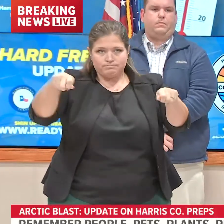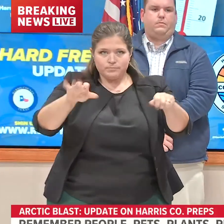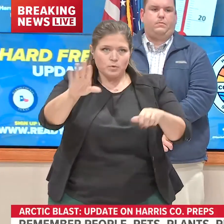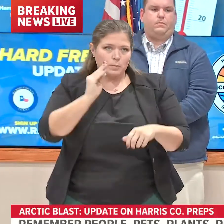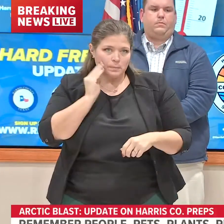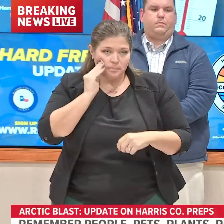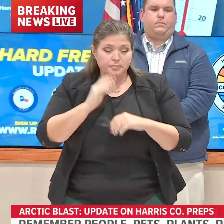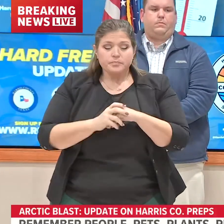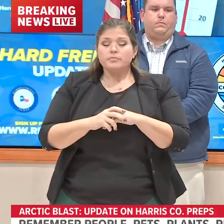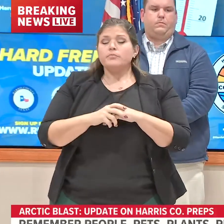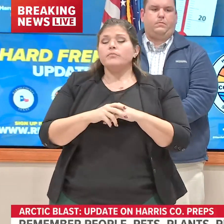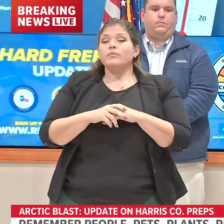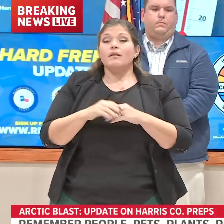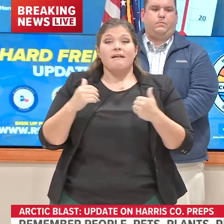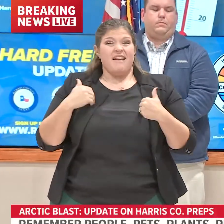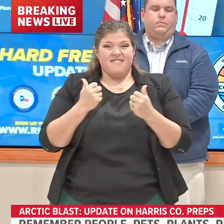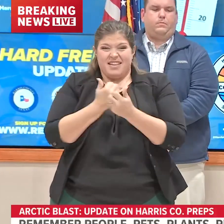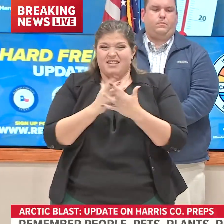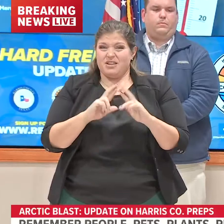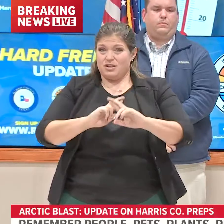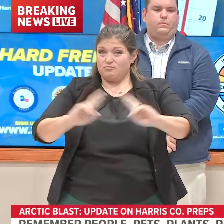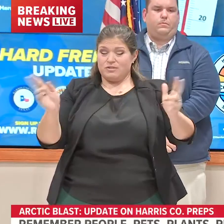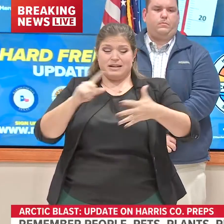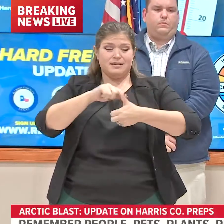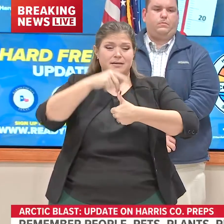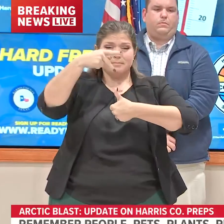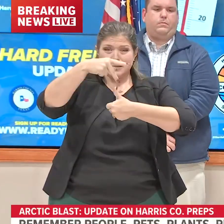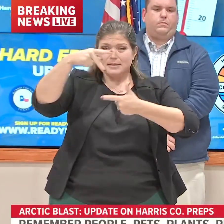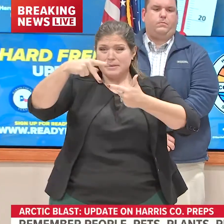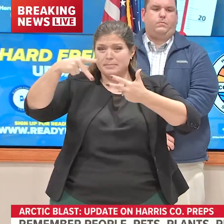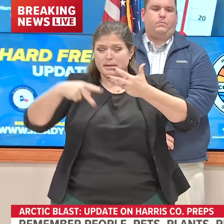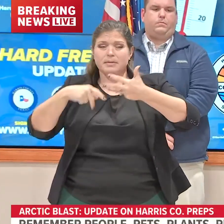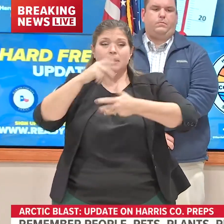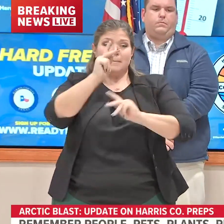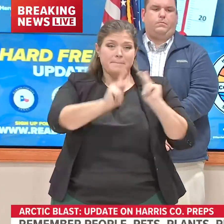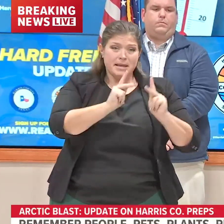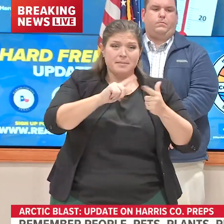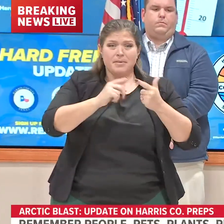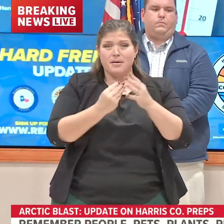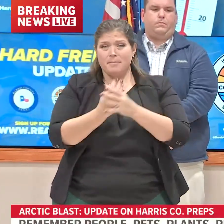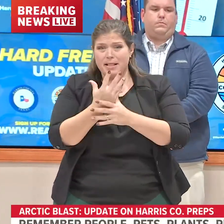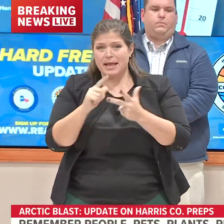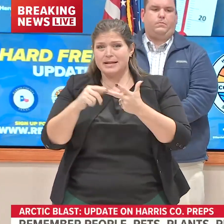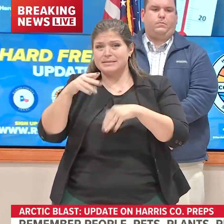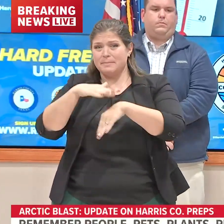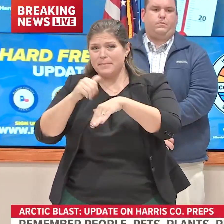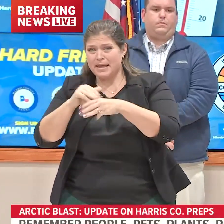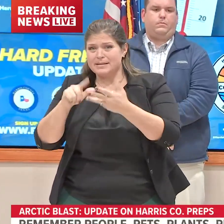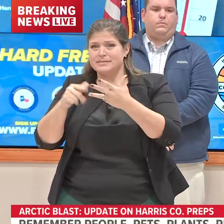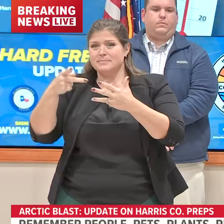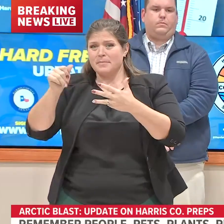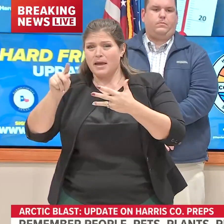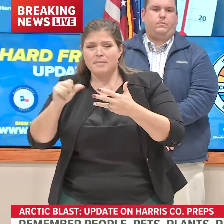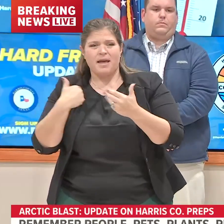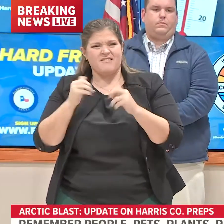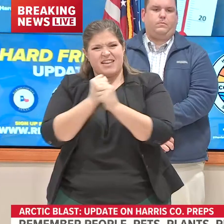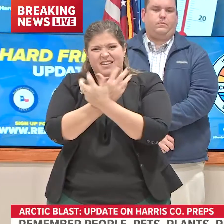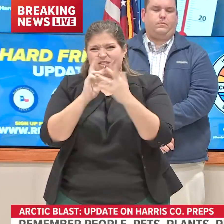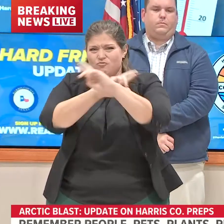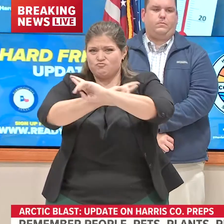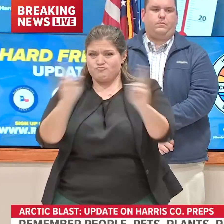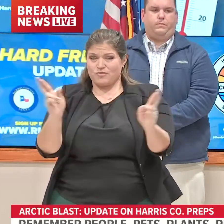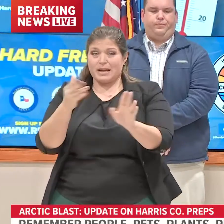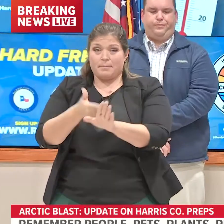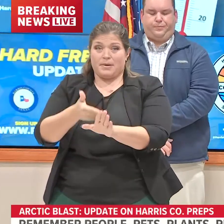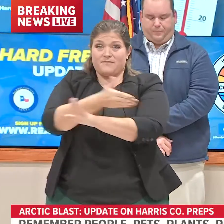the preparations for the 4 P's: people, pets, plants, and pipes by early Thursday, by midday, before the front